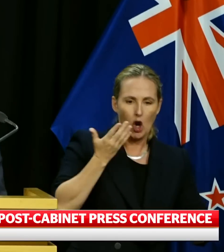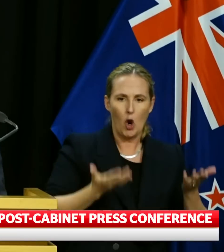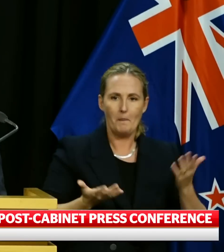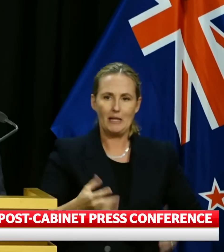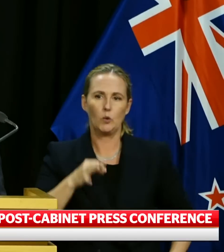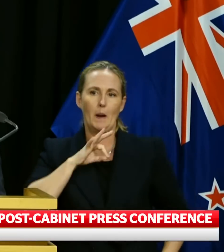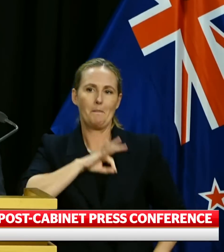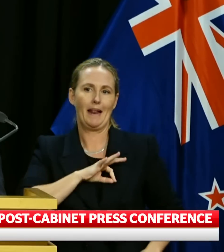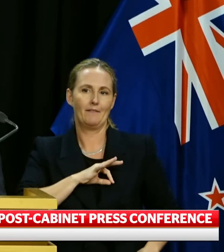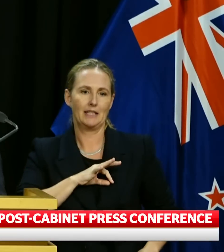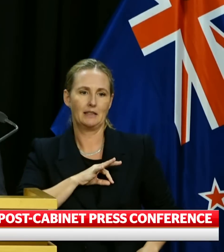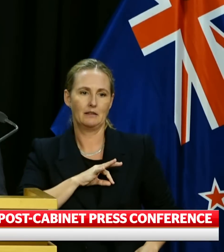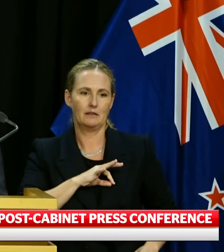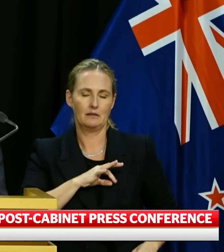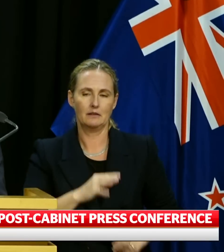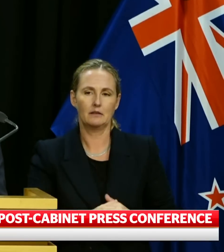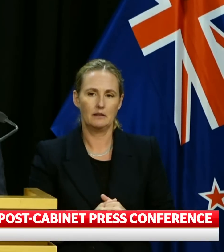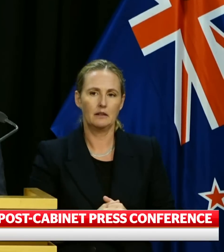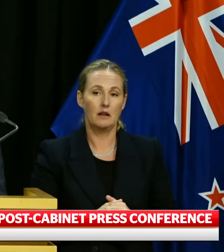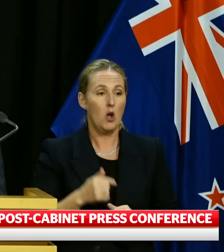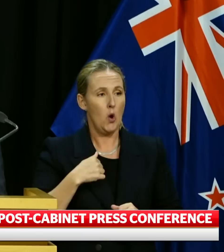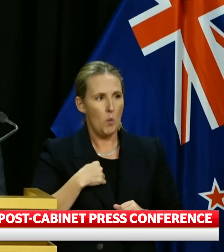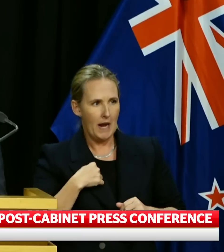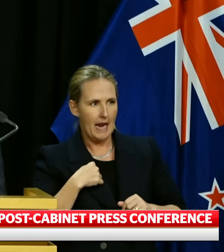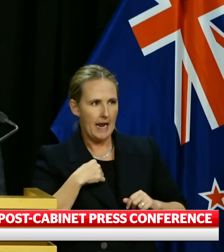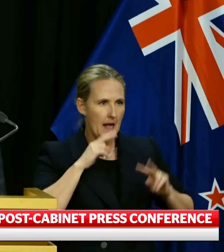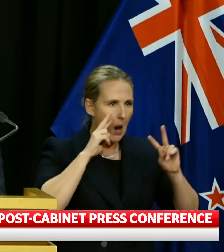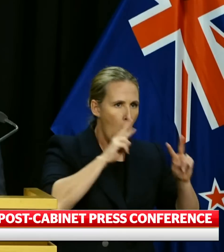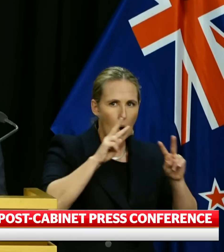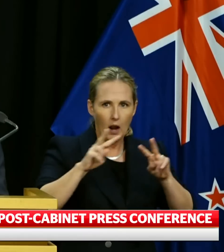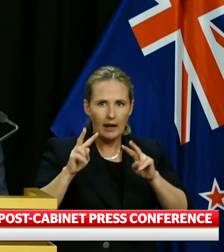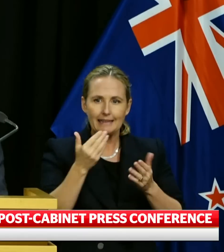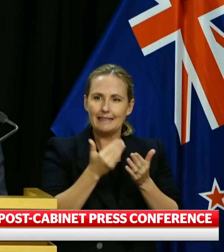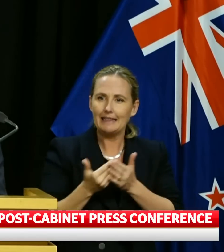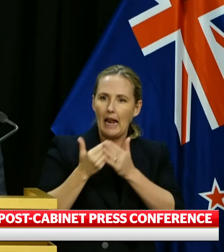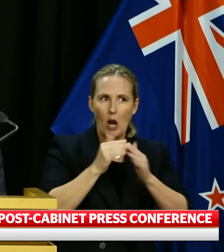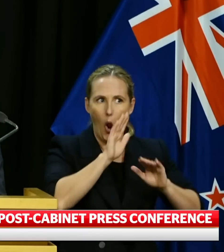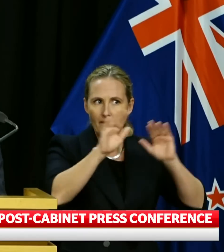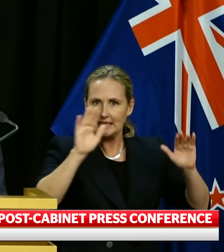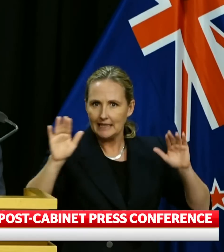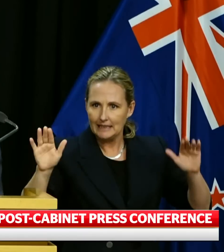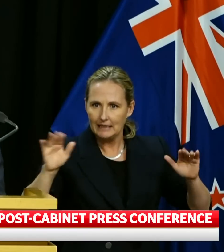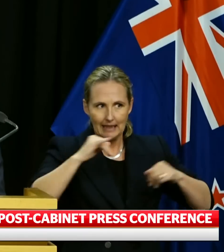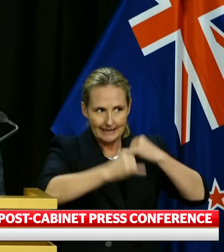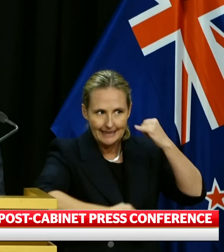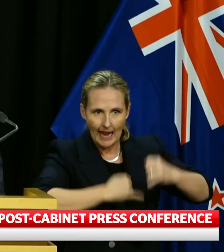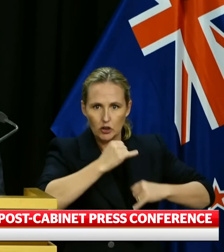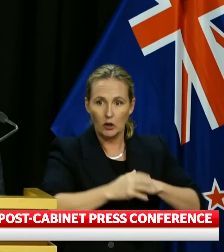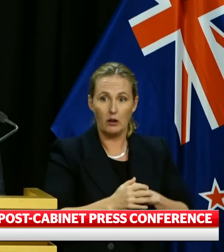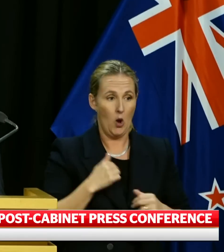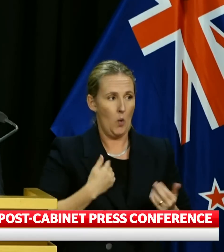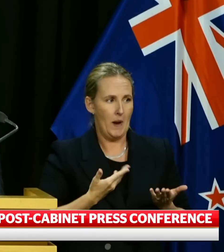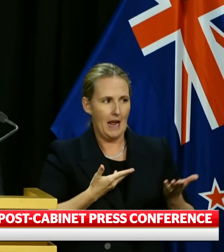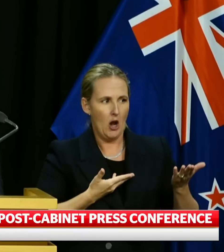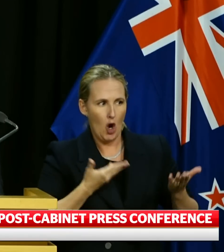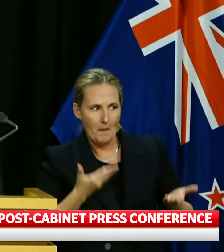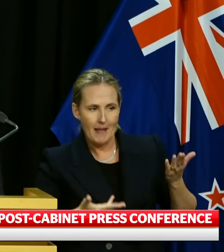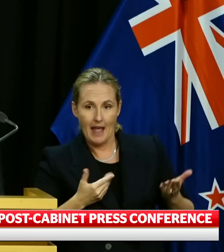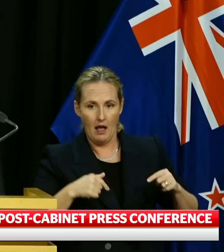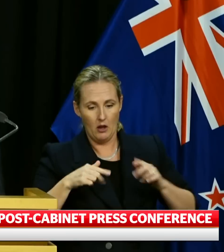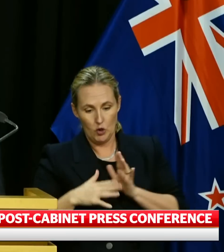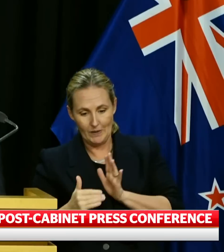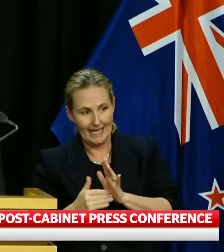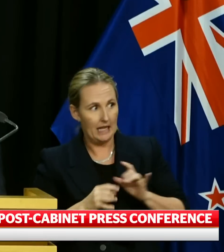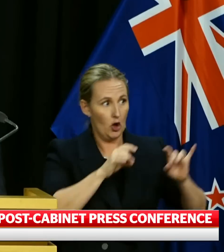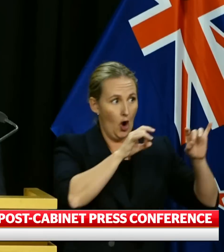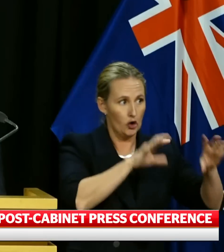and we follow the studies that have been done internationally closely, and of course we do compare notes with countries like Australia who are weighing up